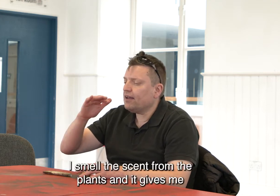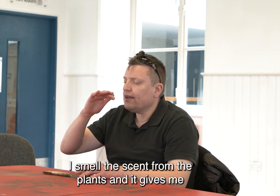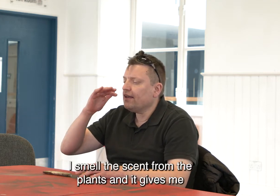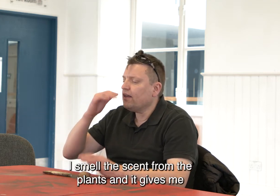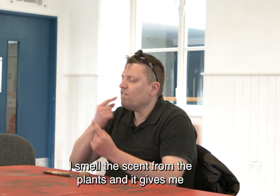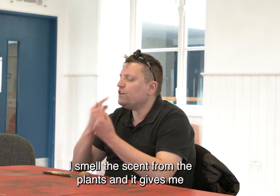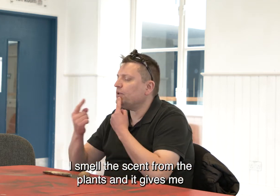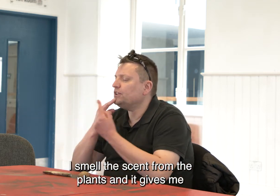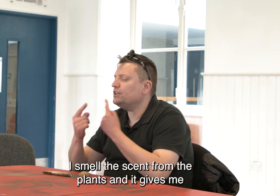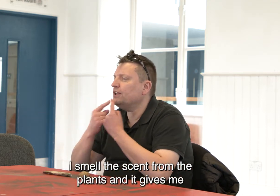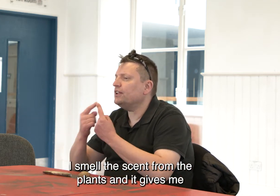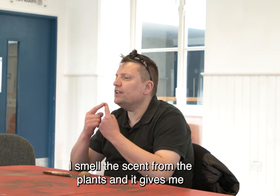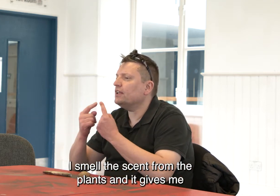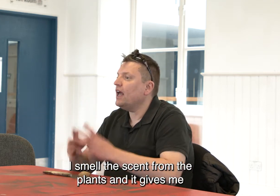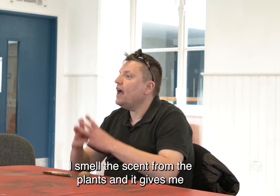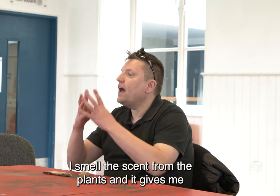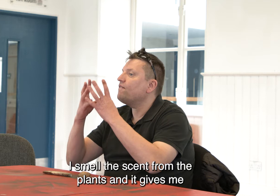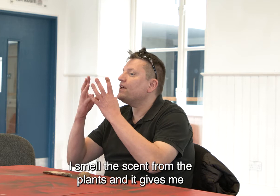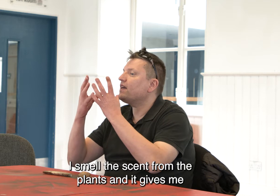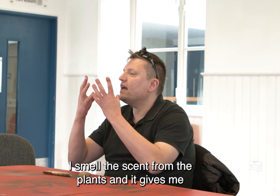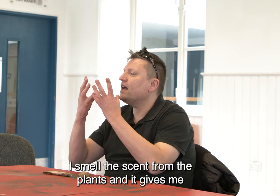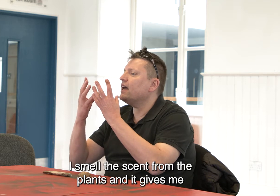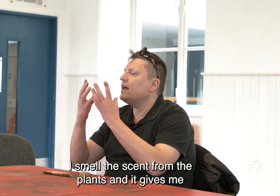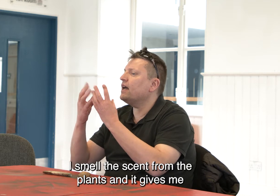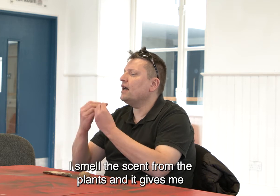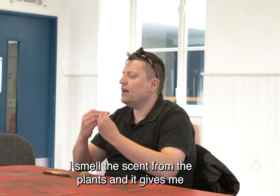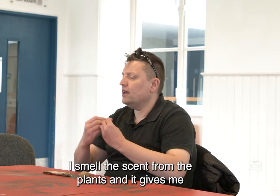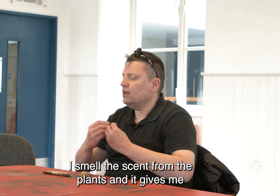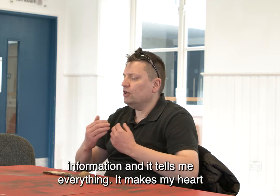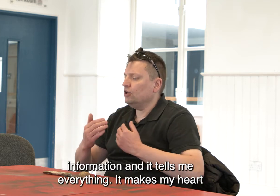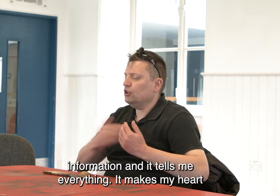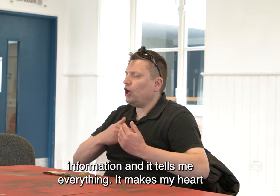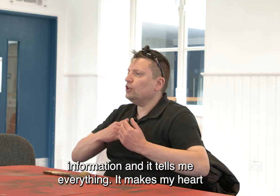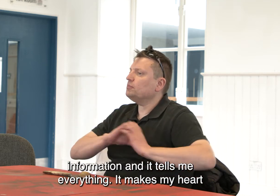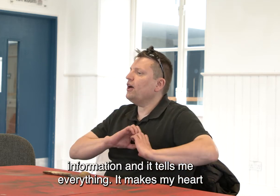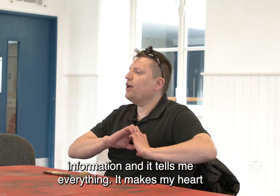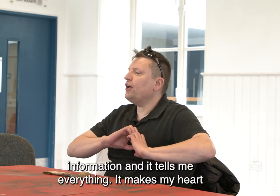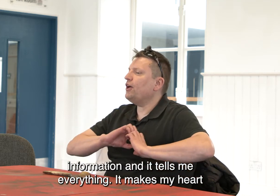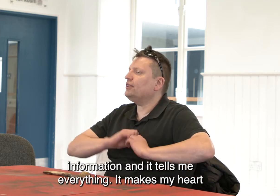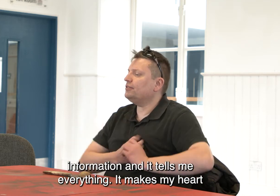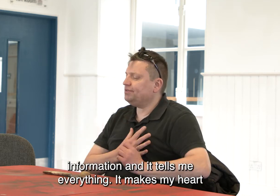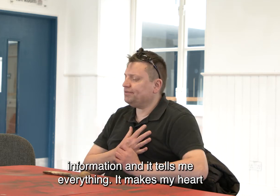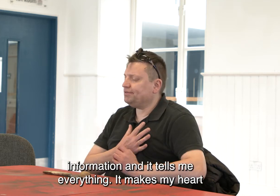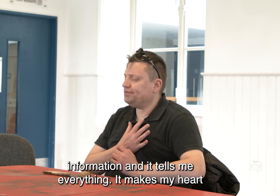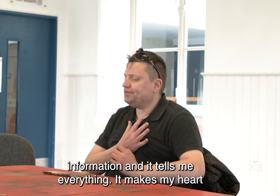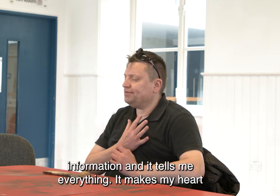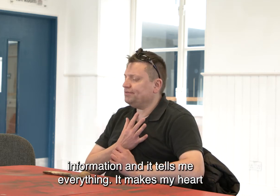I smell the scent from the plants, and it gives me information. And it tells me everything. It makes